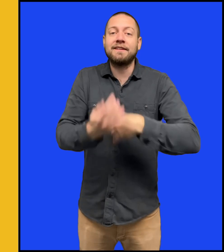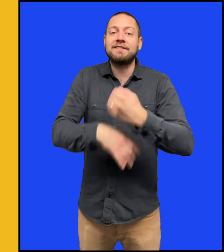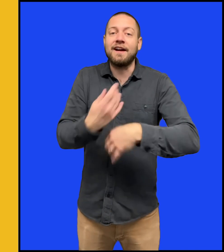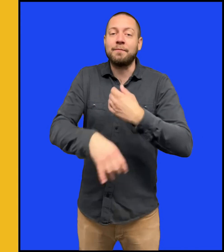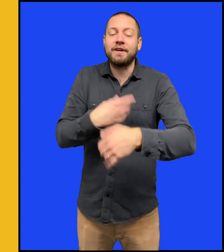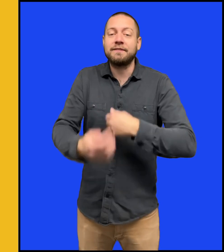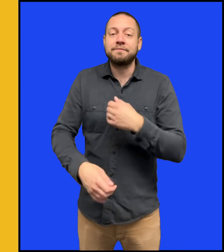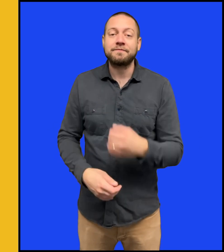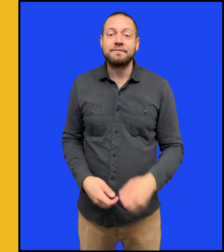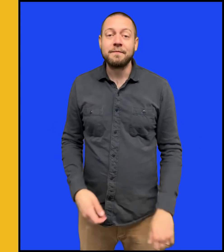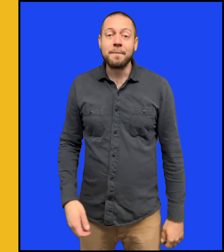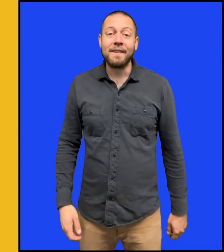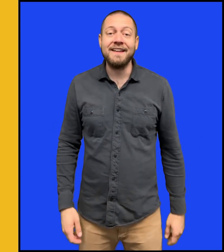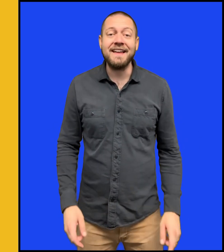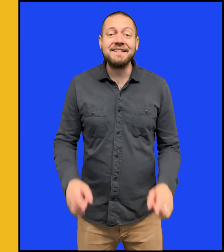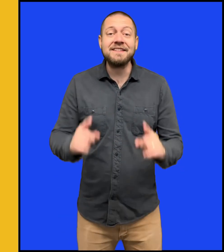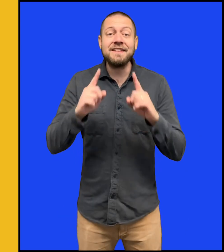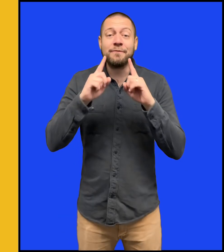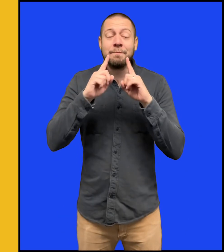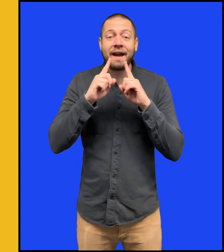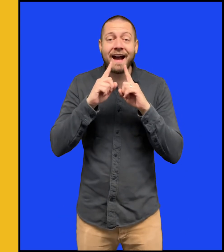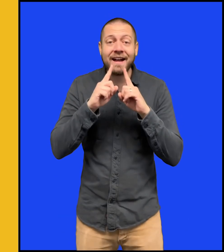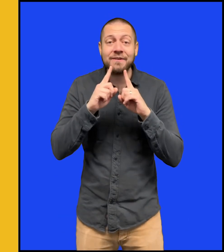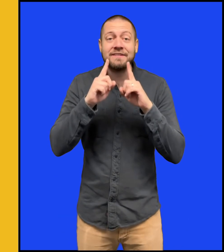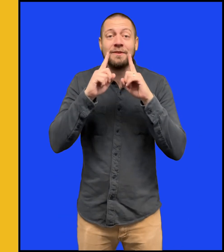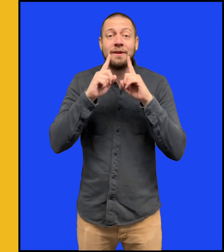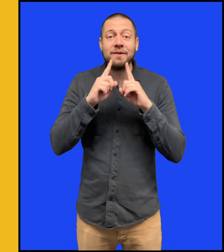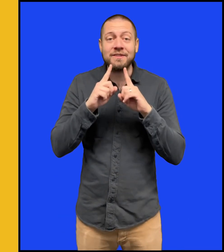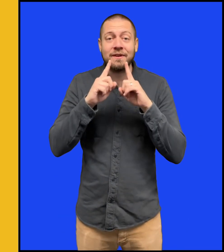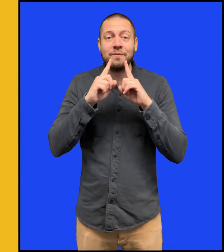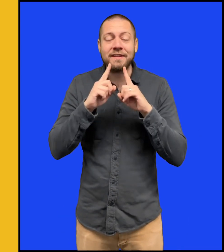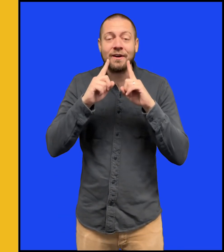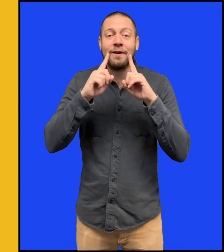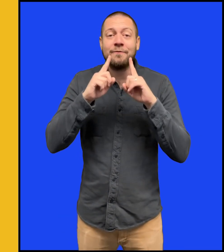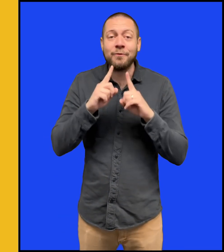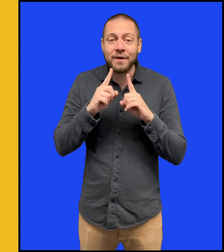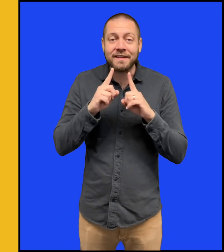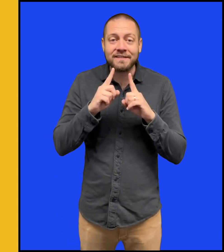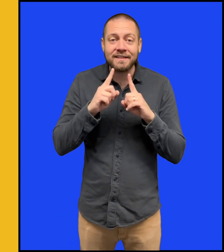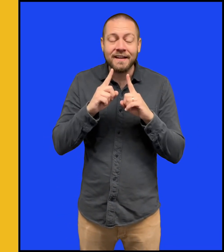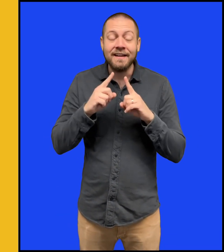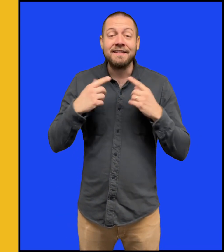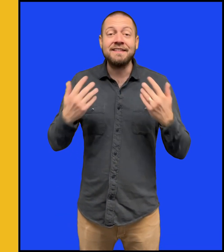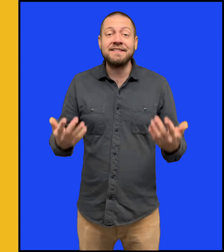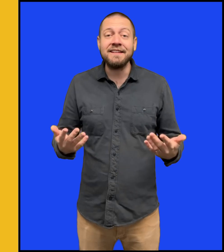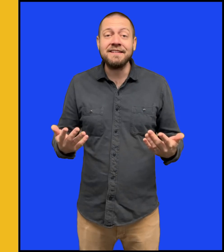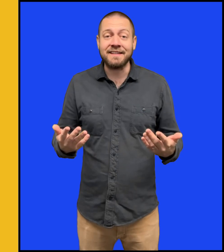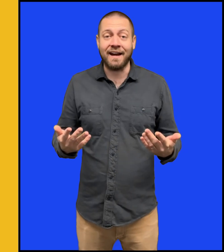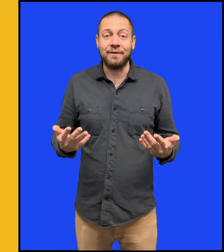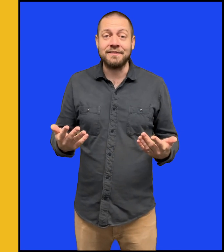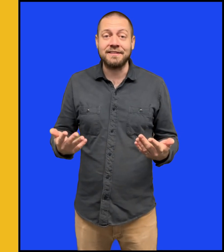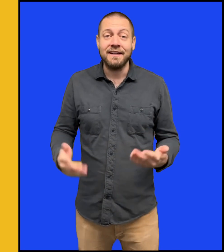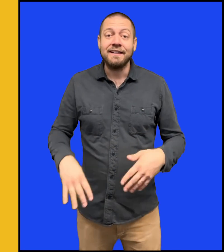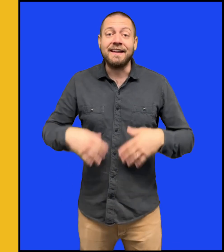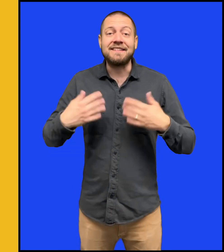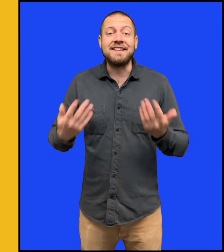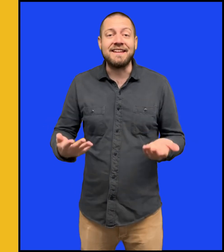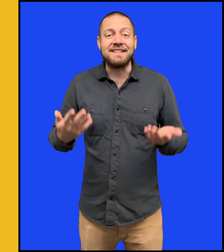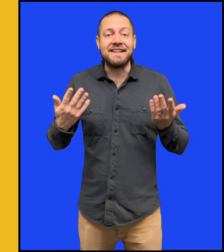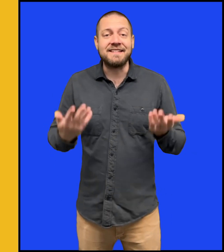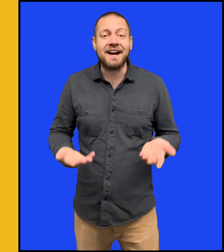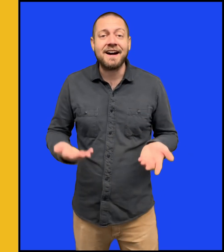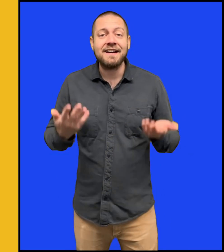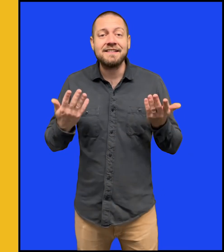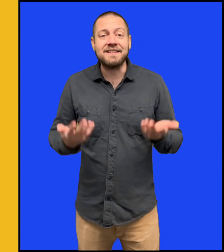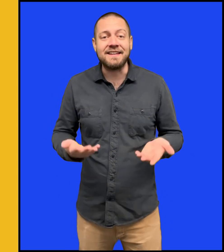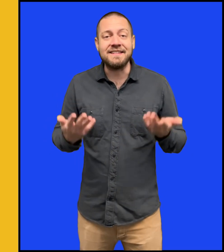all mixed up. And that's the different patterns that we are doing with our voice. The silly sounds like tiki